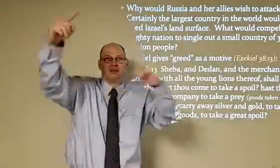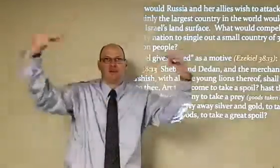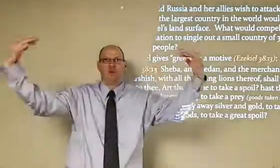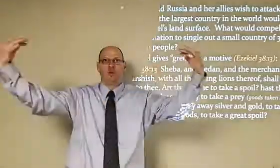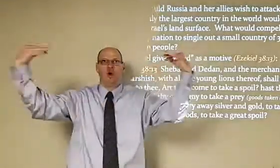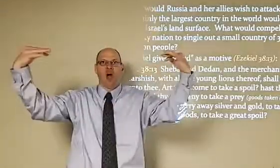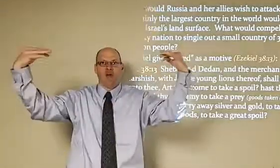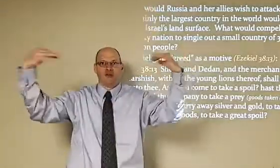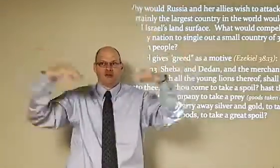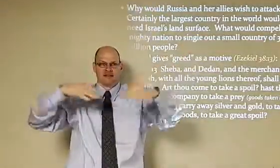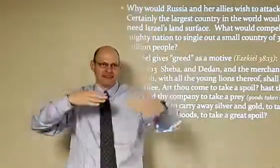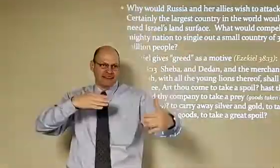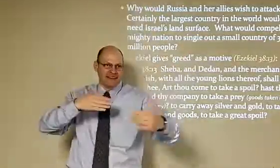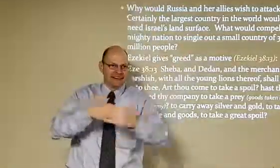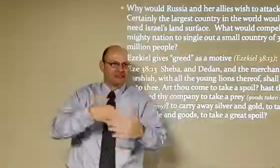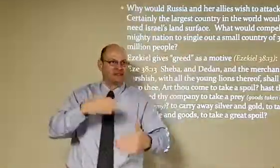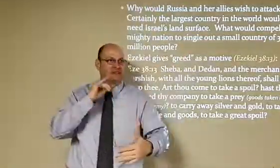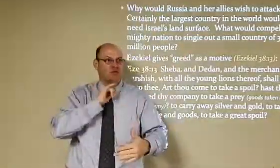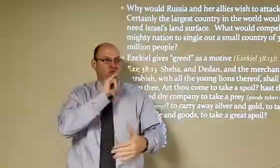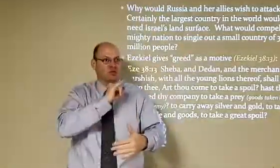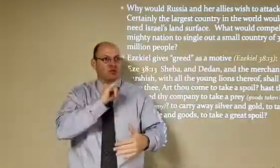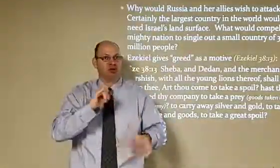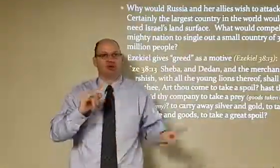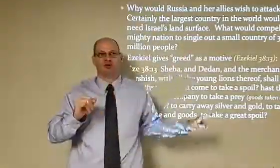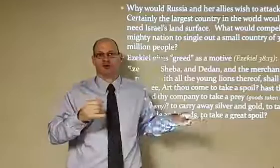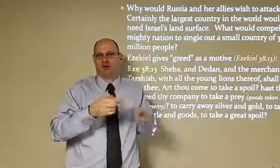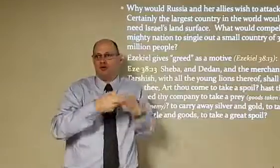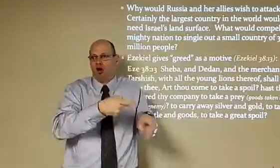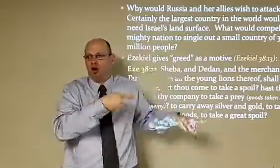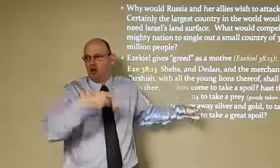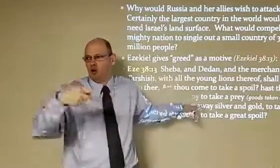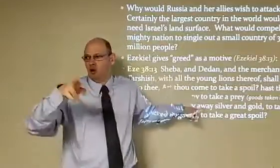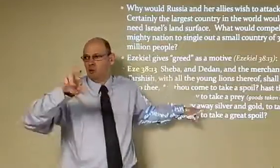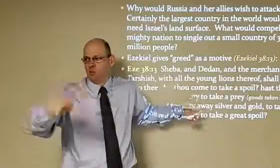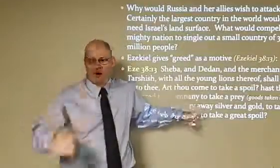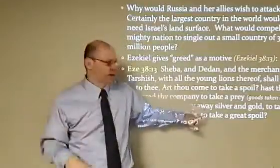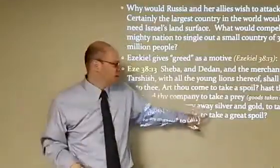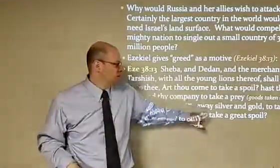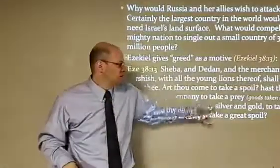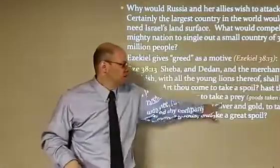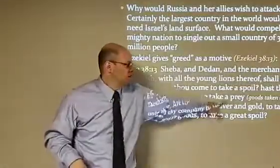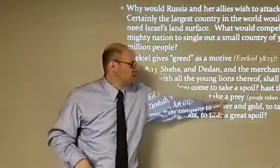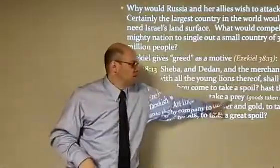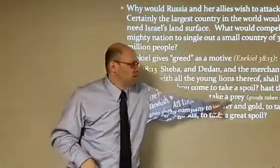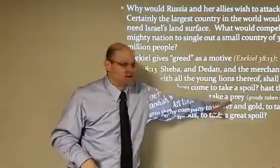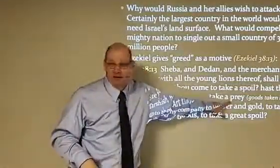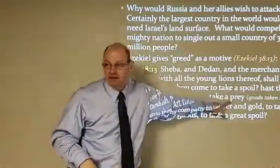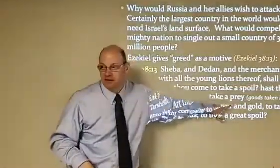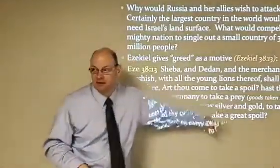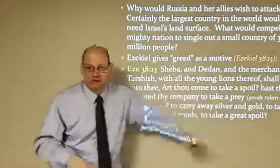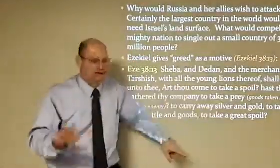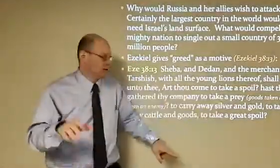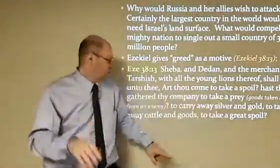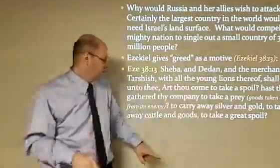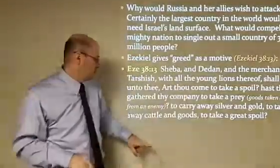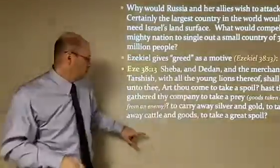and the other countries is what would be like the eagle or the hawk. So this is to give you an understanding of what's coming out of the